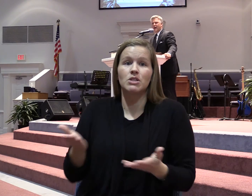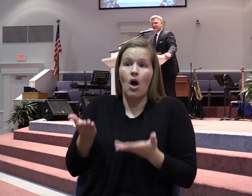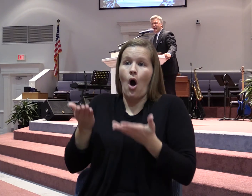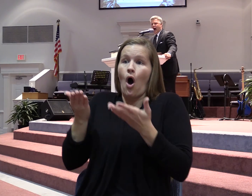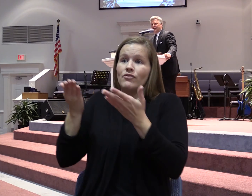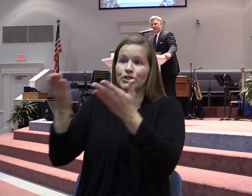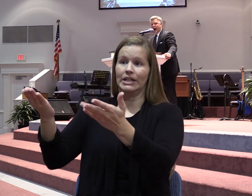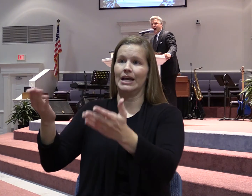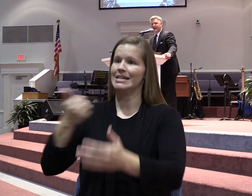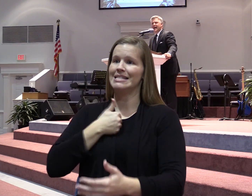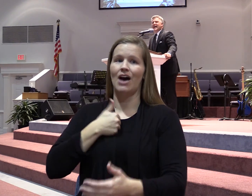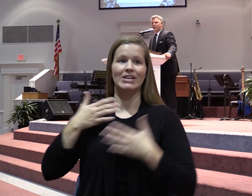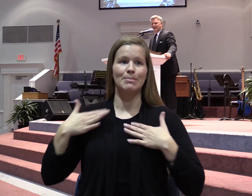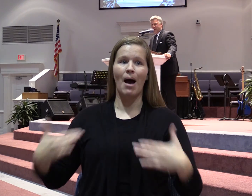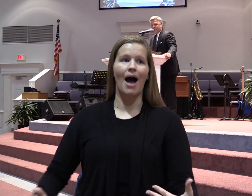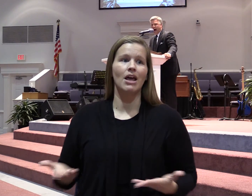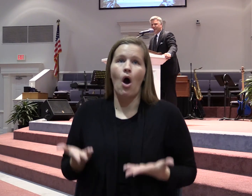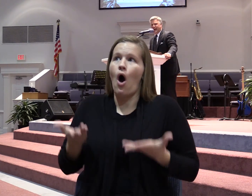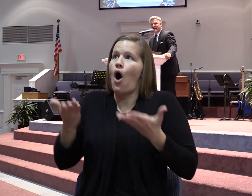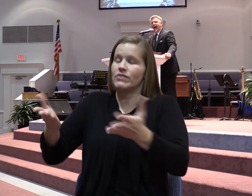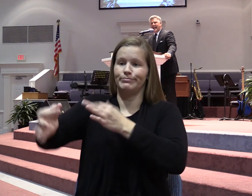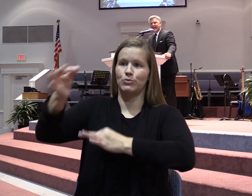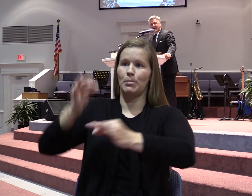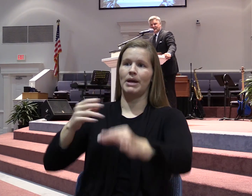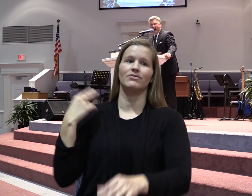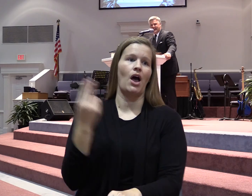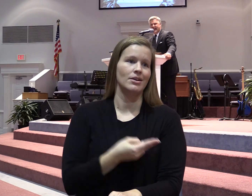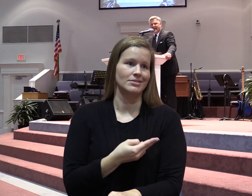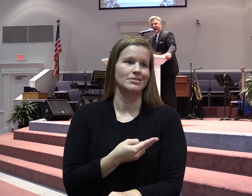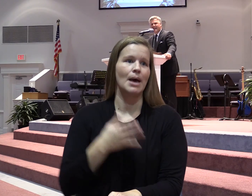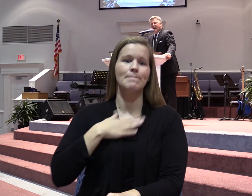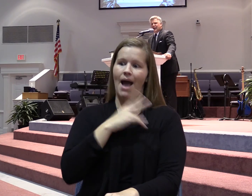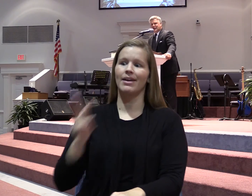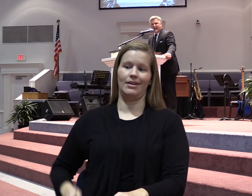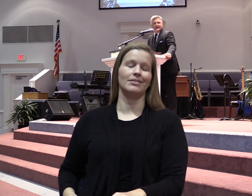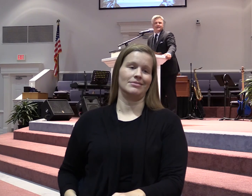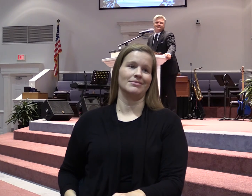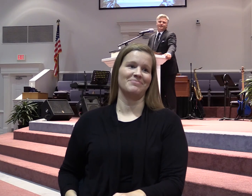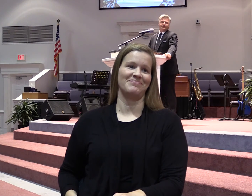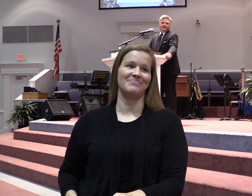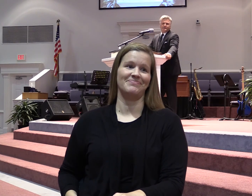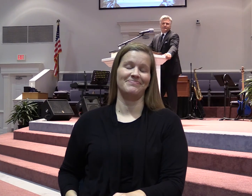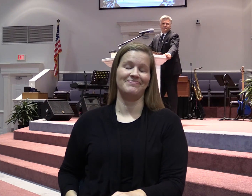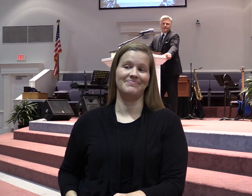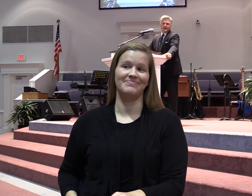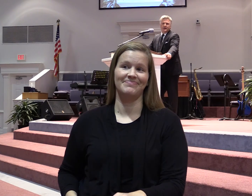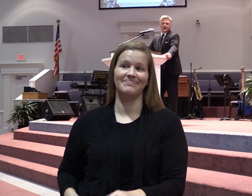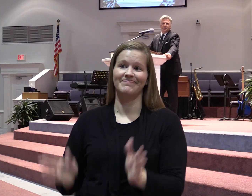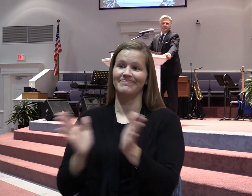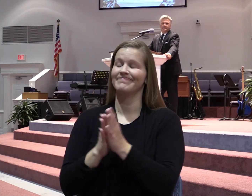He was the offerer. He was my prophet. And he is my king. You see,